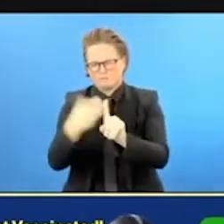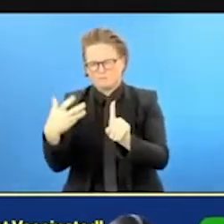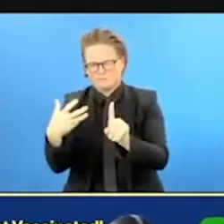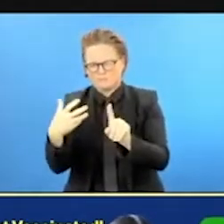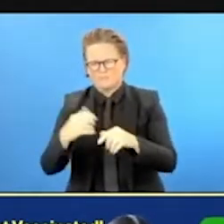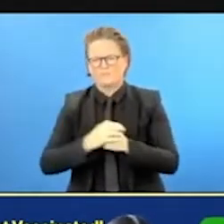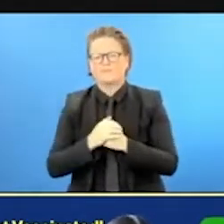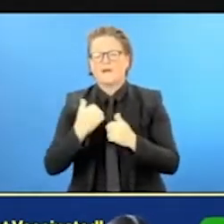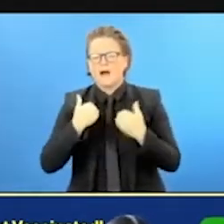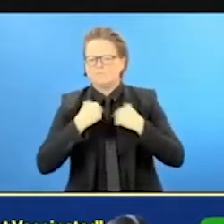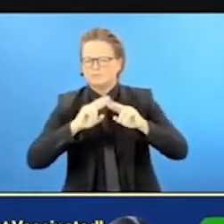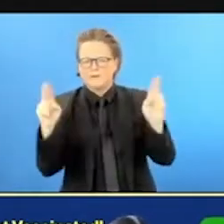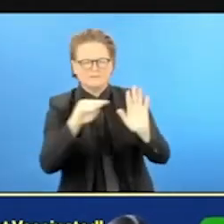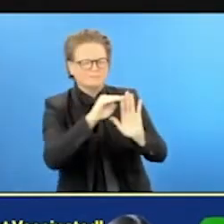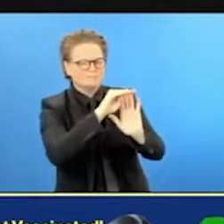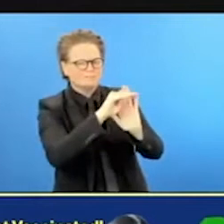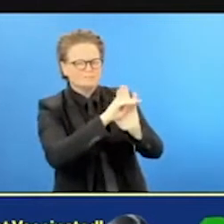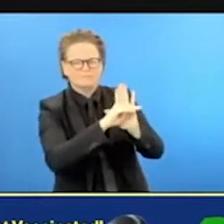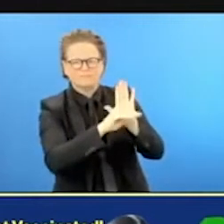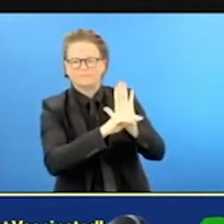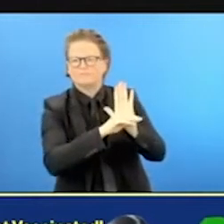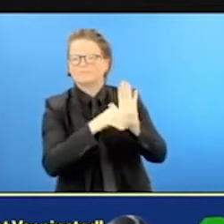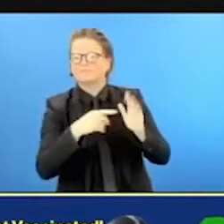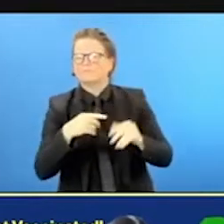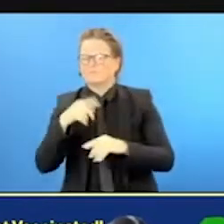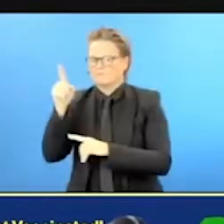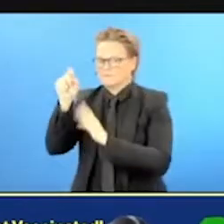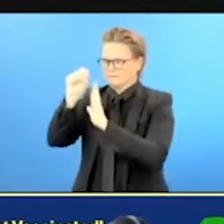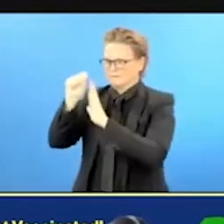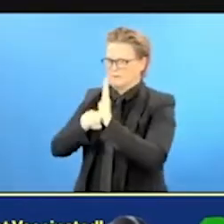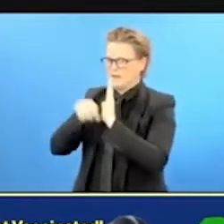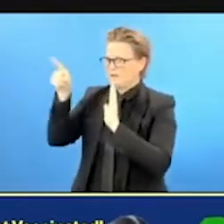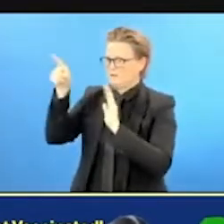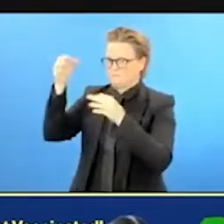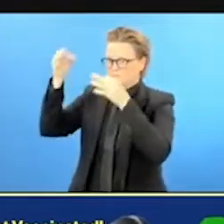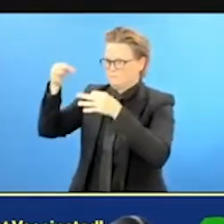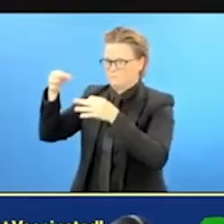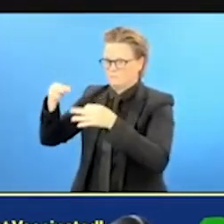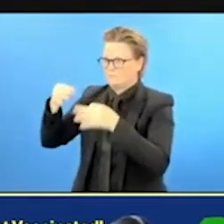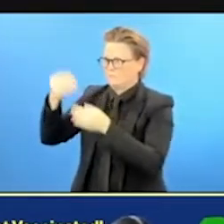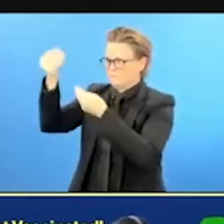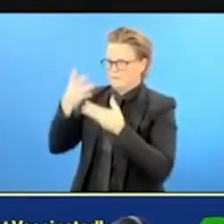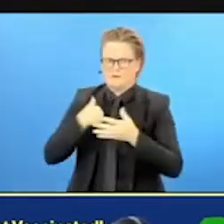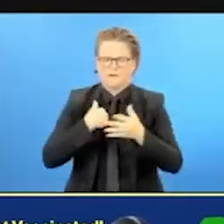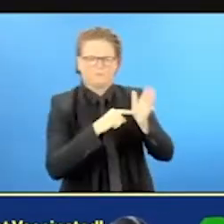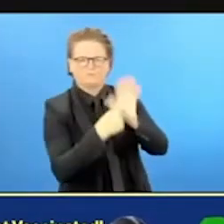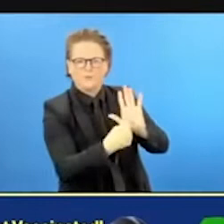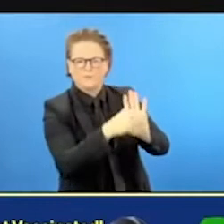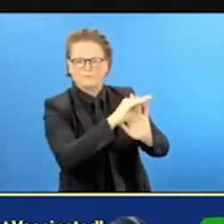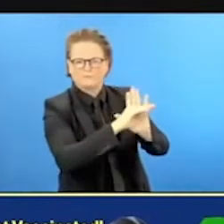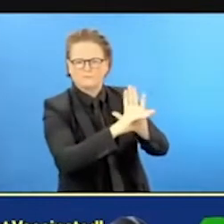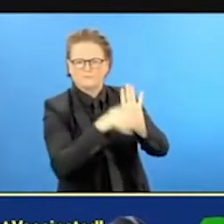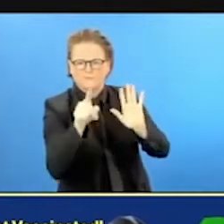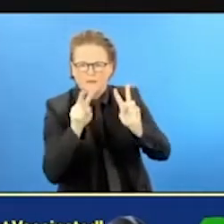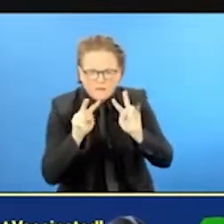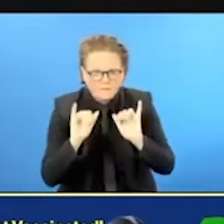the state. I will talk about a couple places where we've been a little bit more open here in San Francisco. So in terms